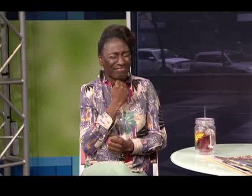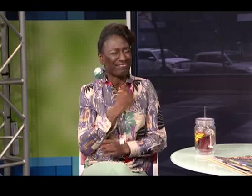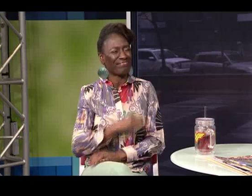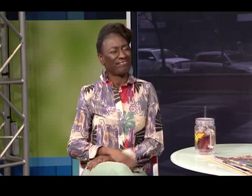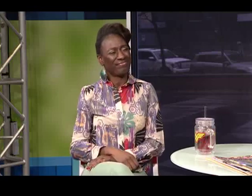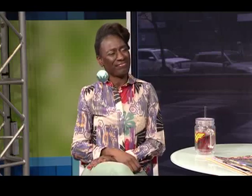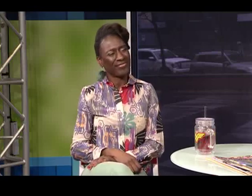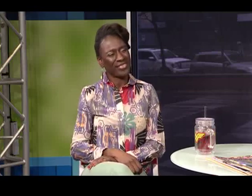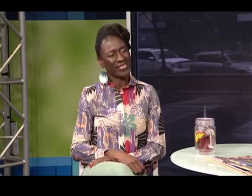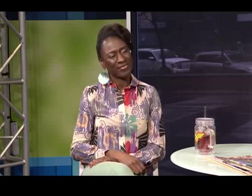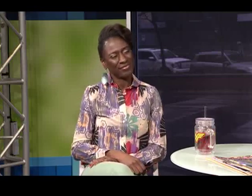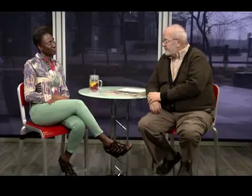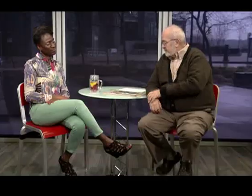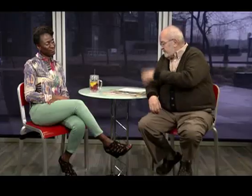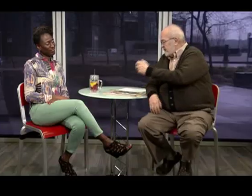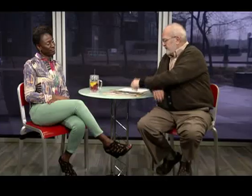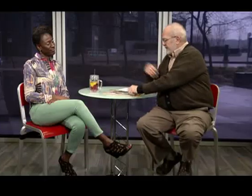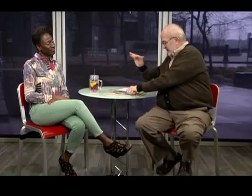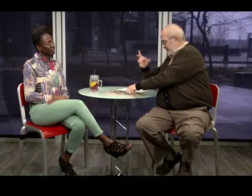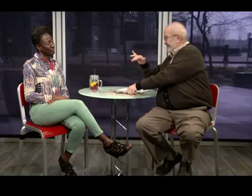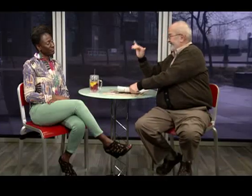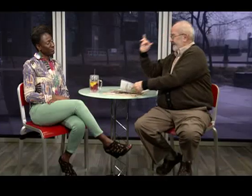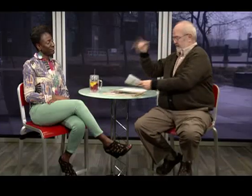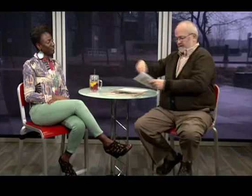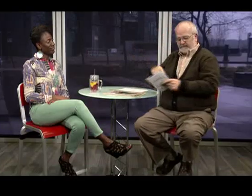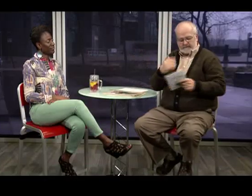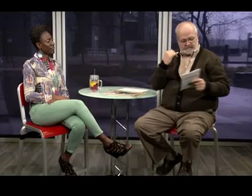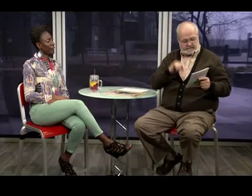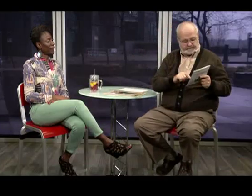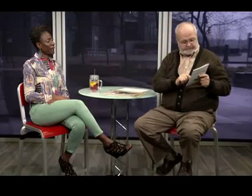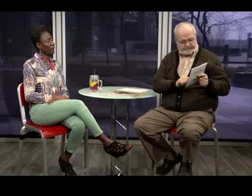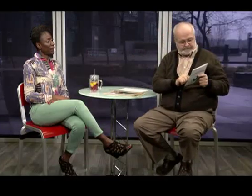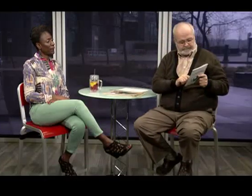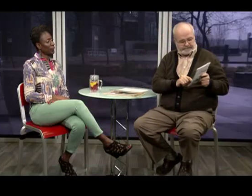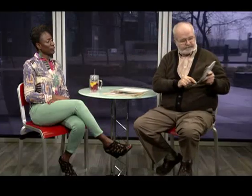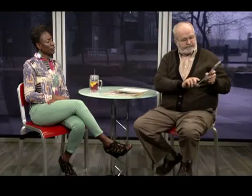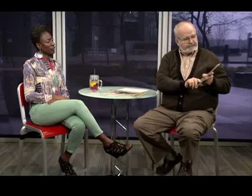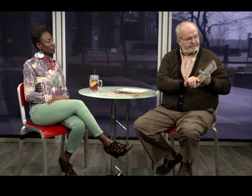with the Congress. I mean, that's invaluable what you've done. Mm-hmm.